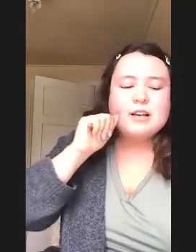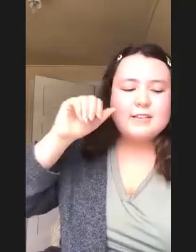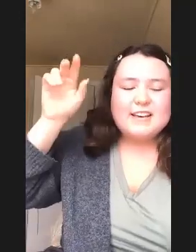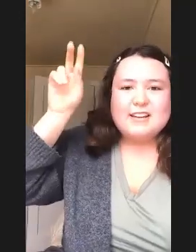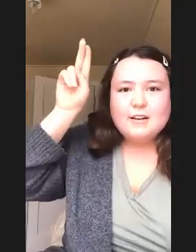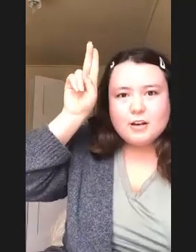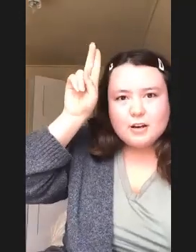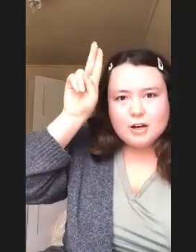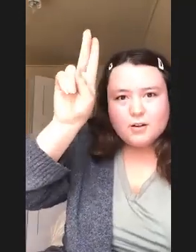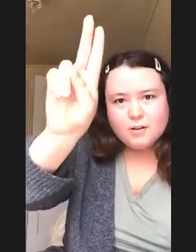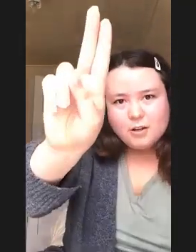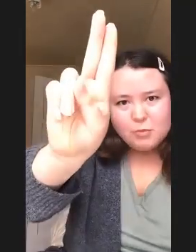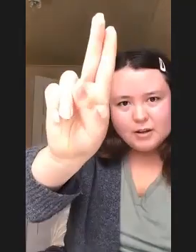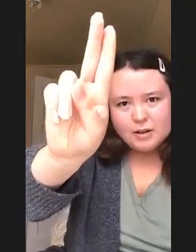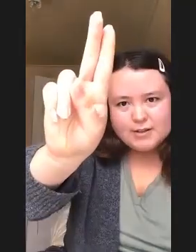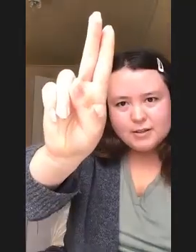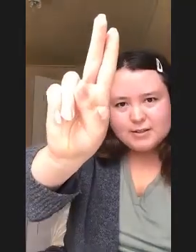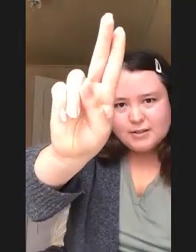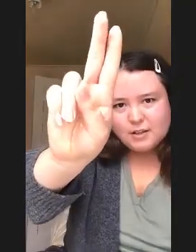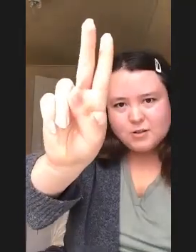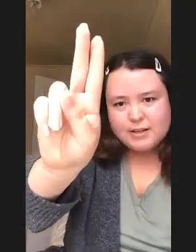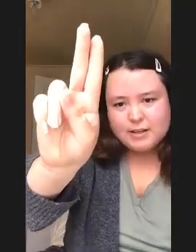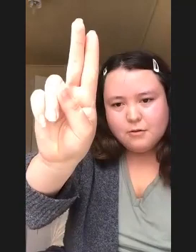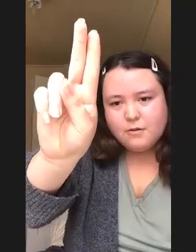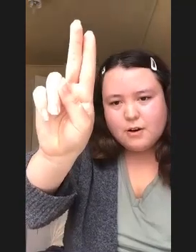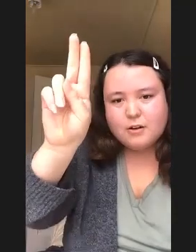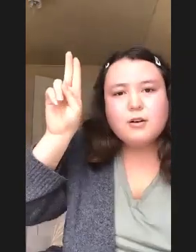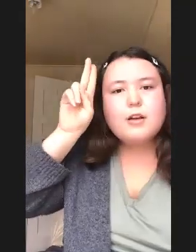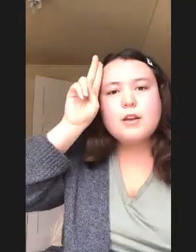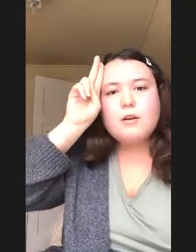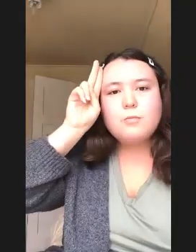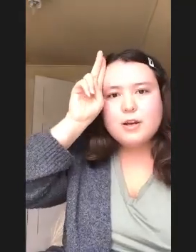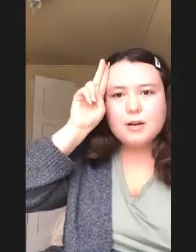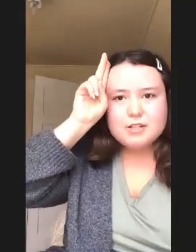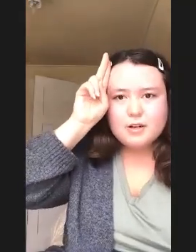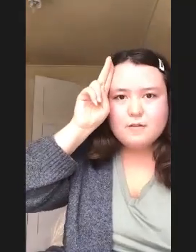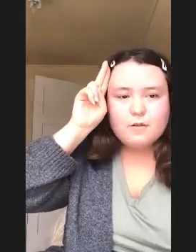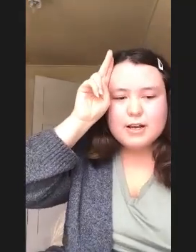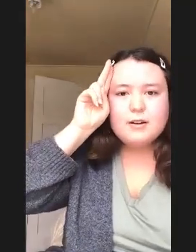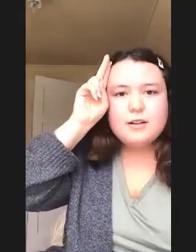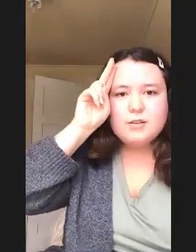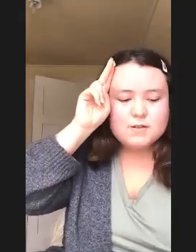and then uncle, you do the U for uncle, and then you bring it up to your forehead and do a